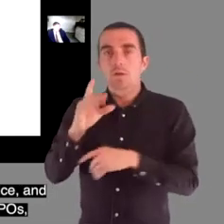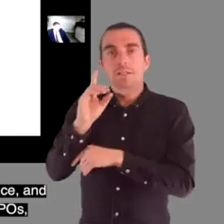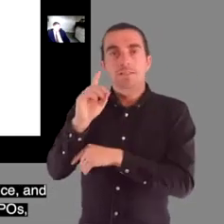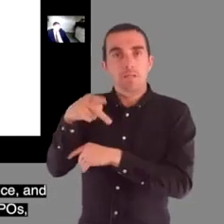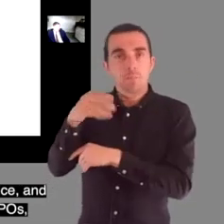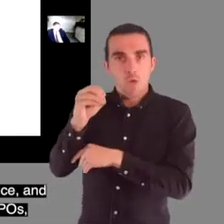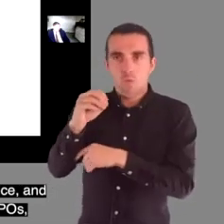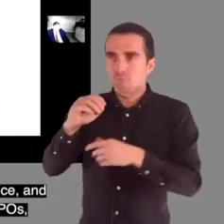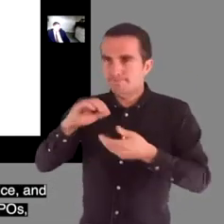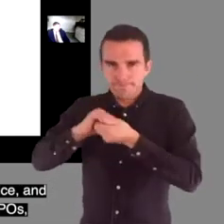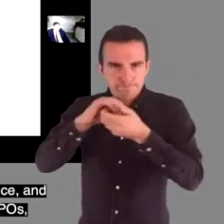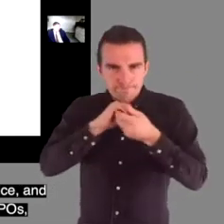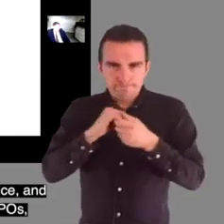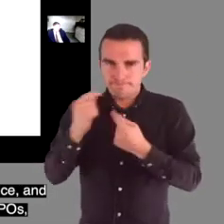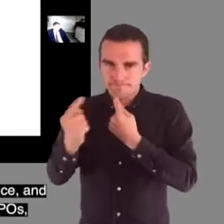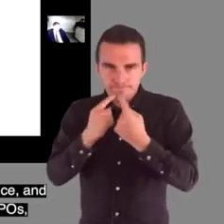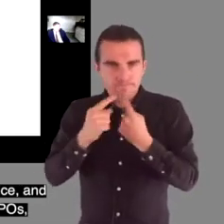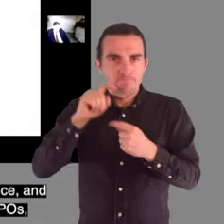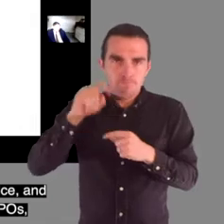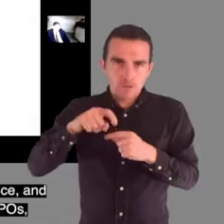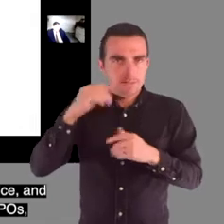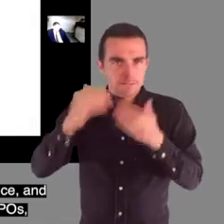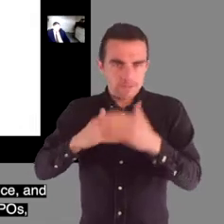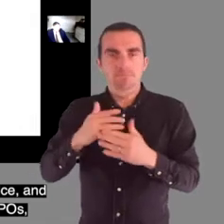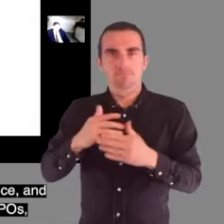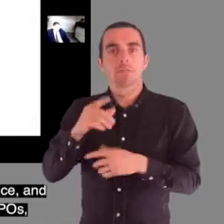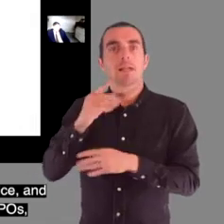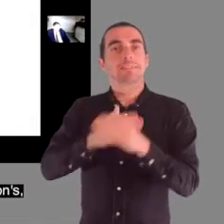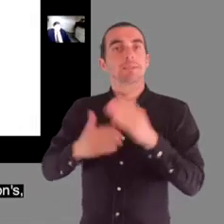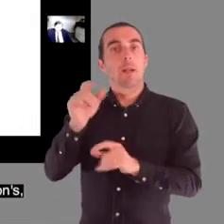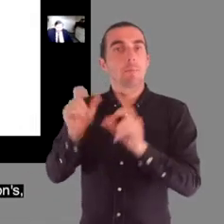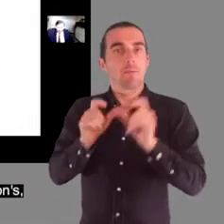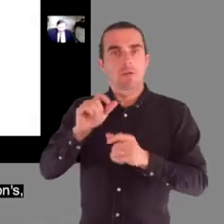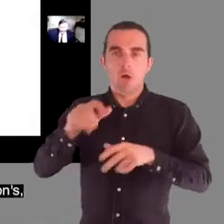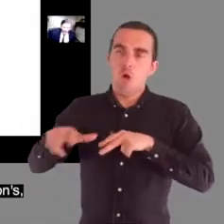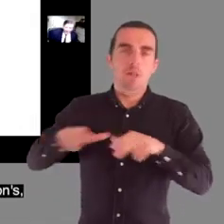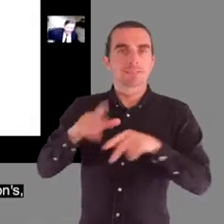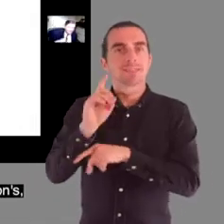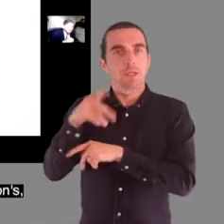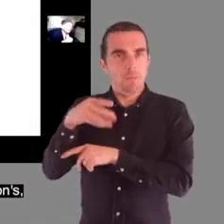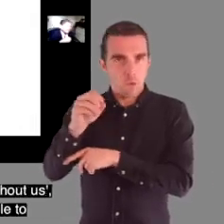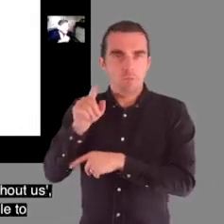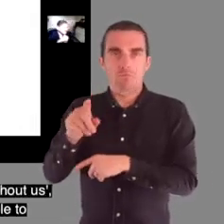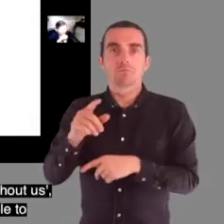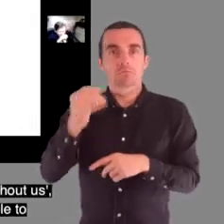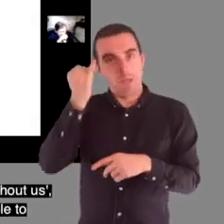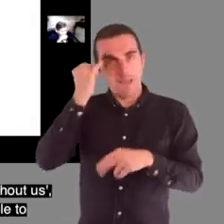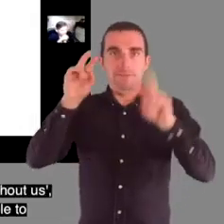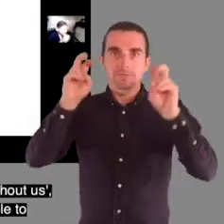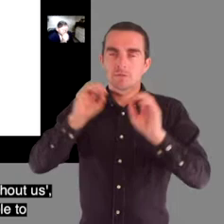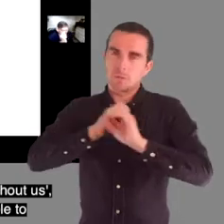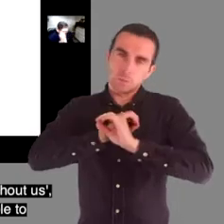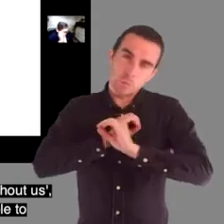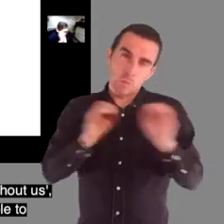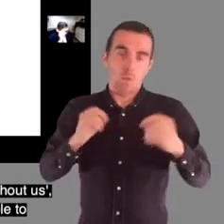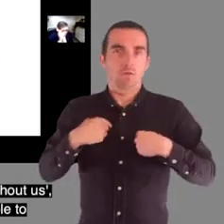advice, and utilize and cooperate with DPOs, disabled people's organizations at the local level. This idea of